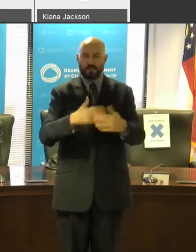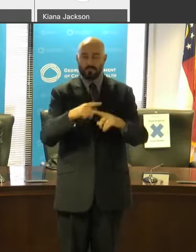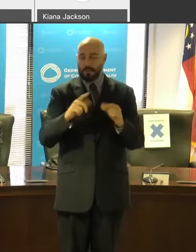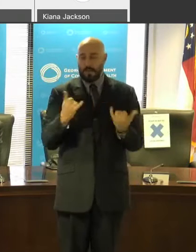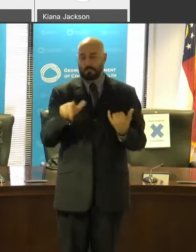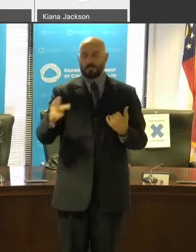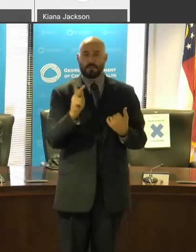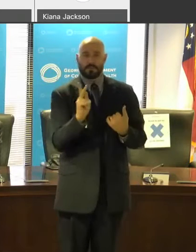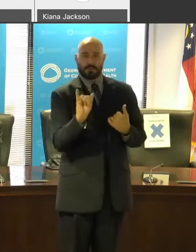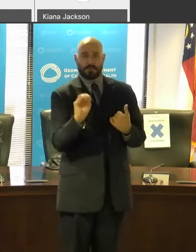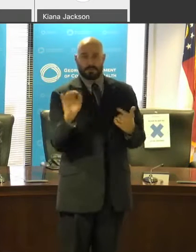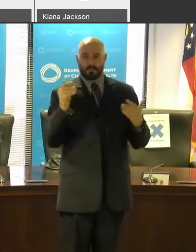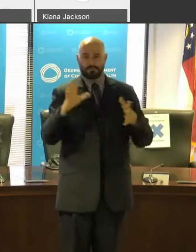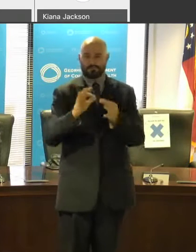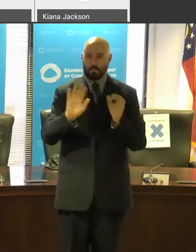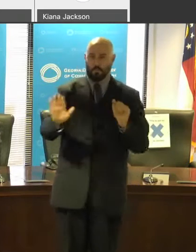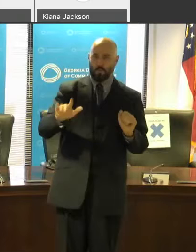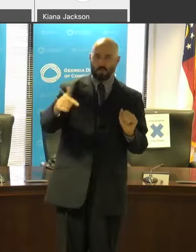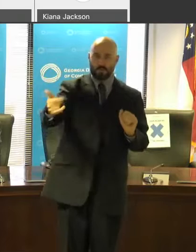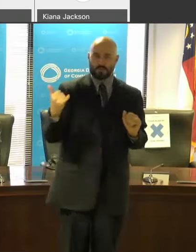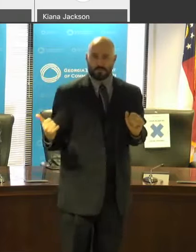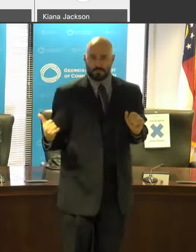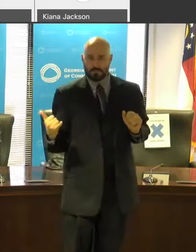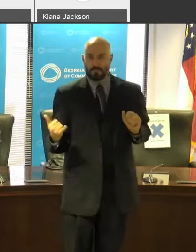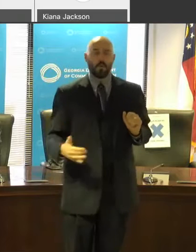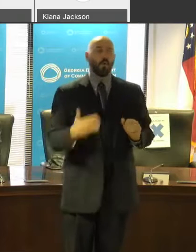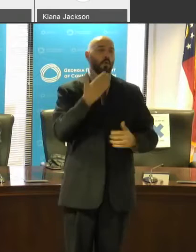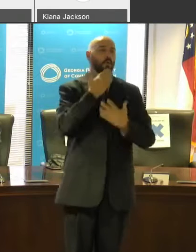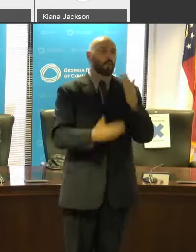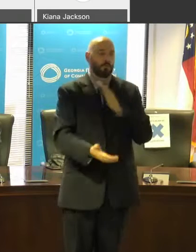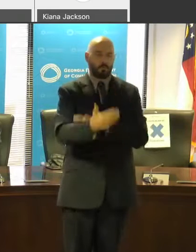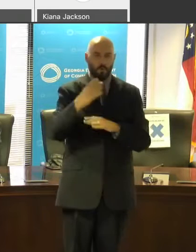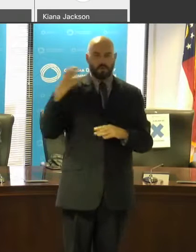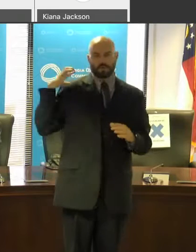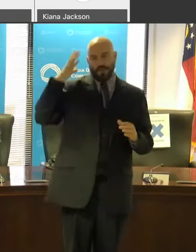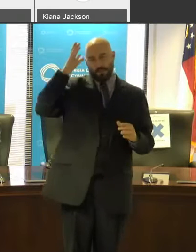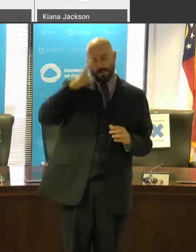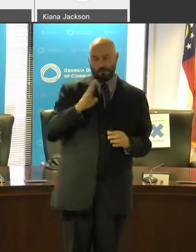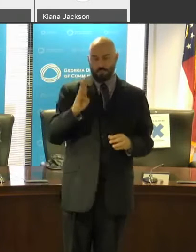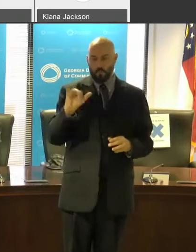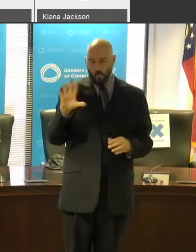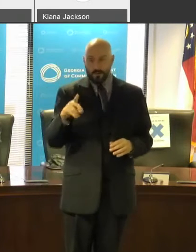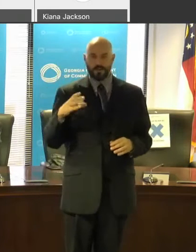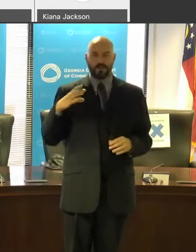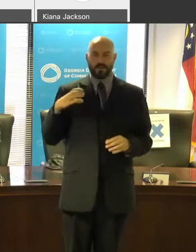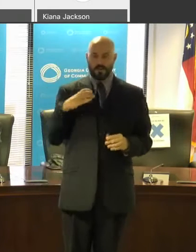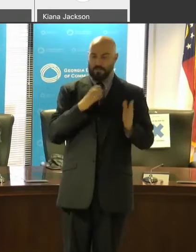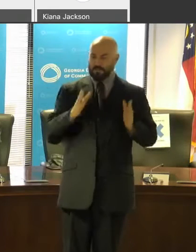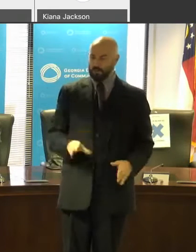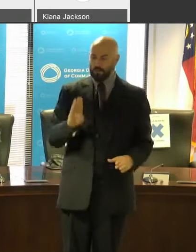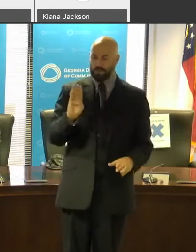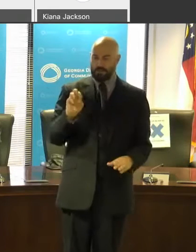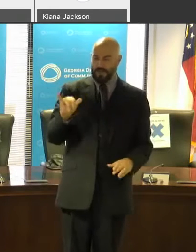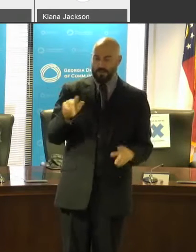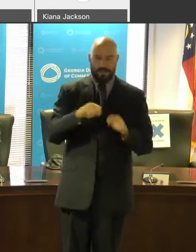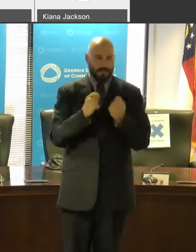presentation. Good morning, Chairman Board, Commissioner Berry, and members of the team. Today I'm presenting for your final